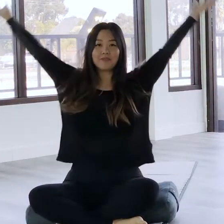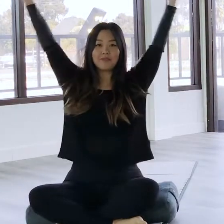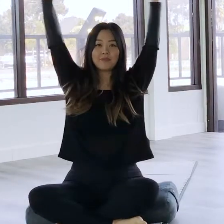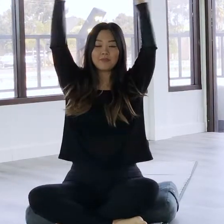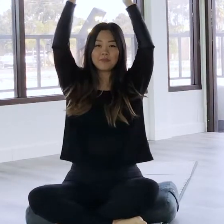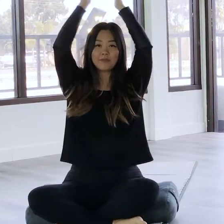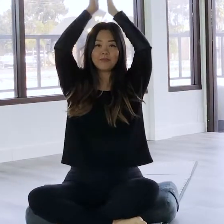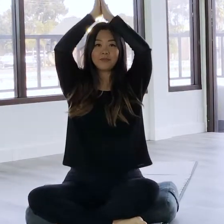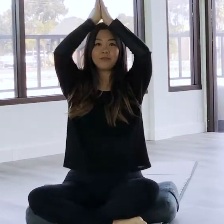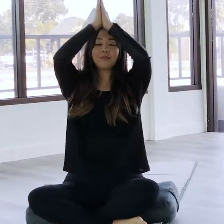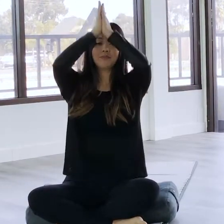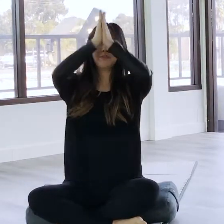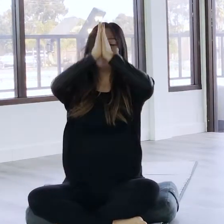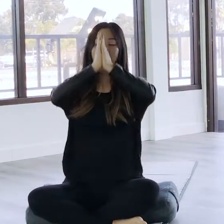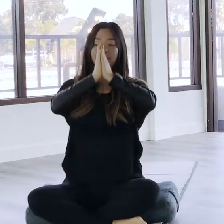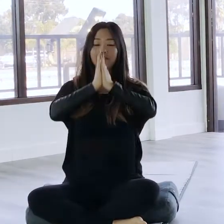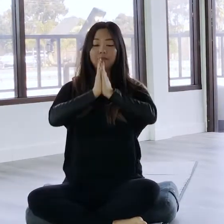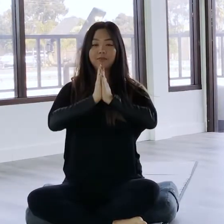Hands to heart.